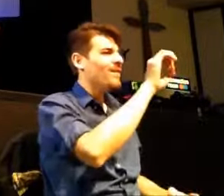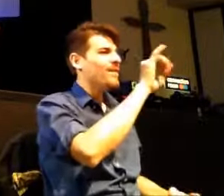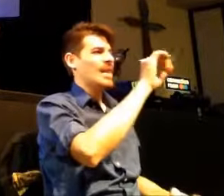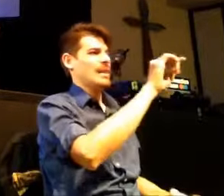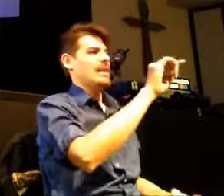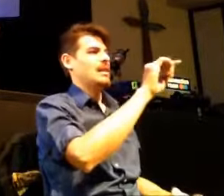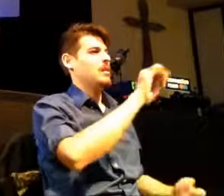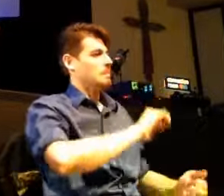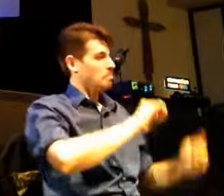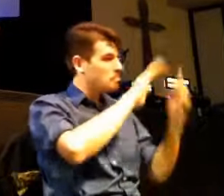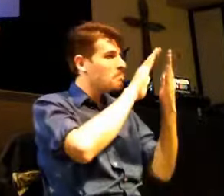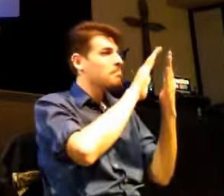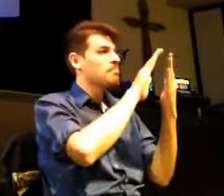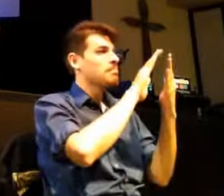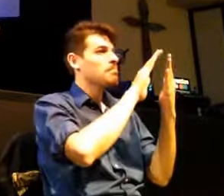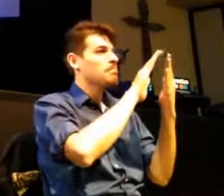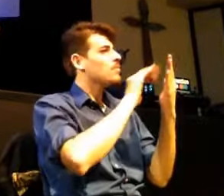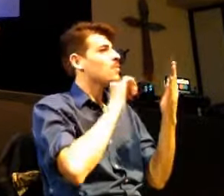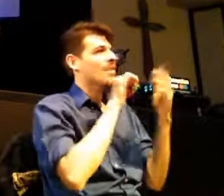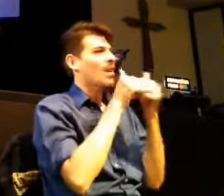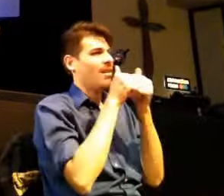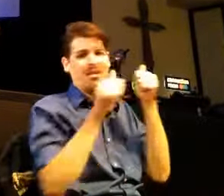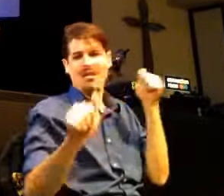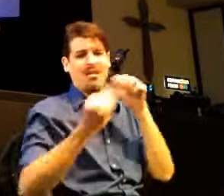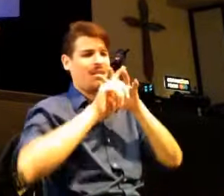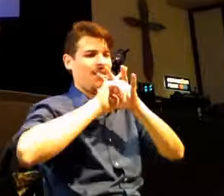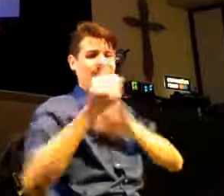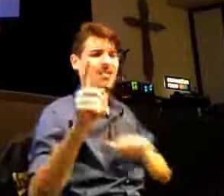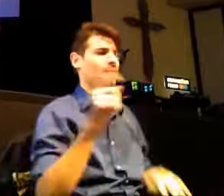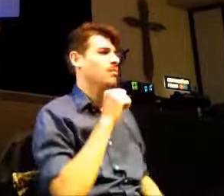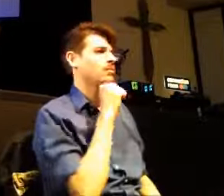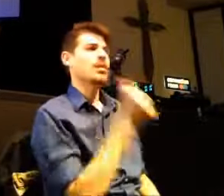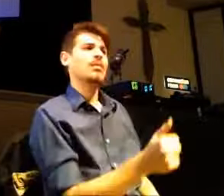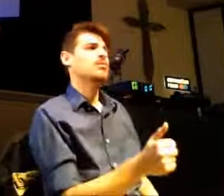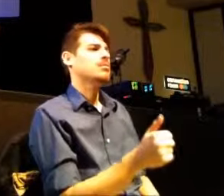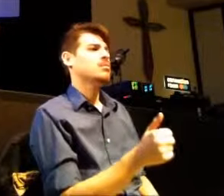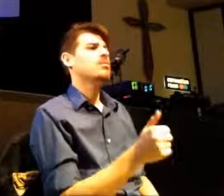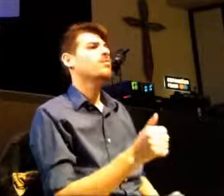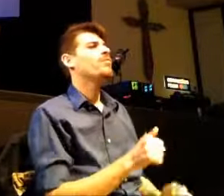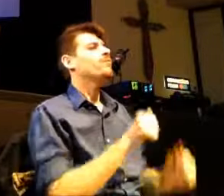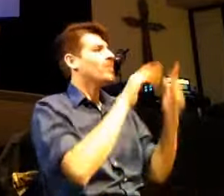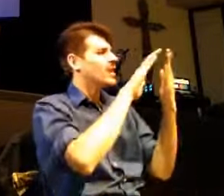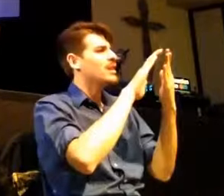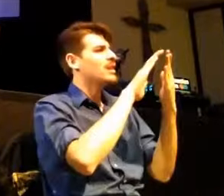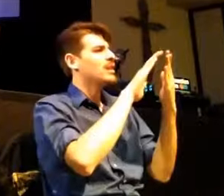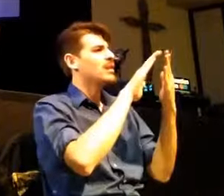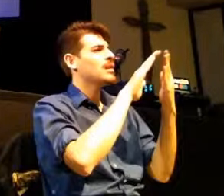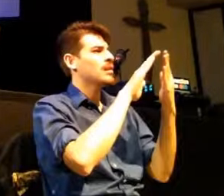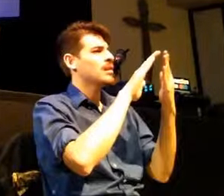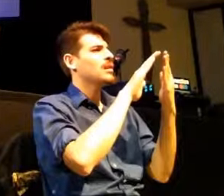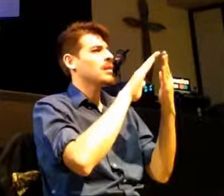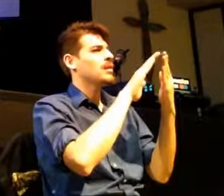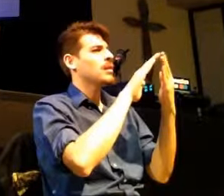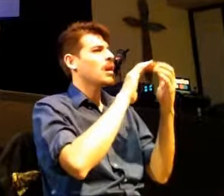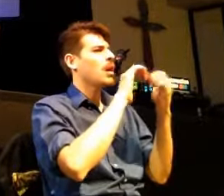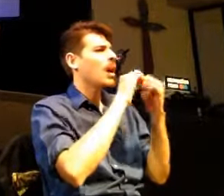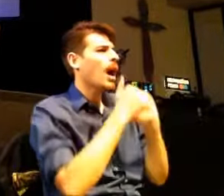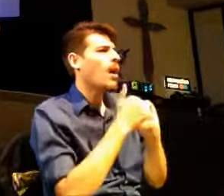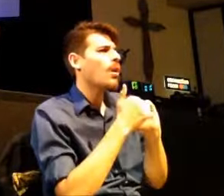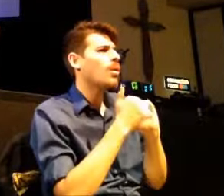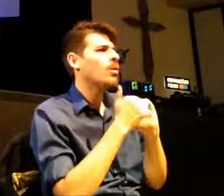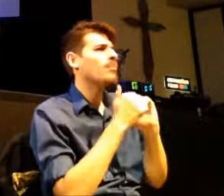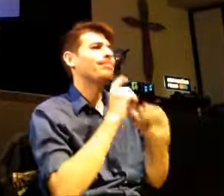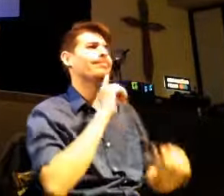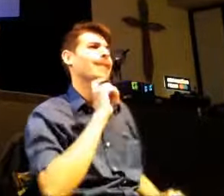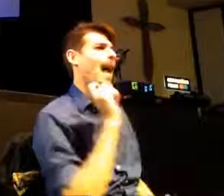not to run from them. And the way we face them is to begin asking hard questions about them. What does this